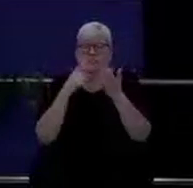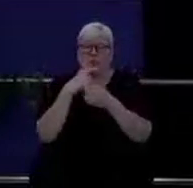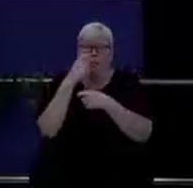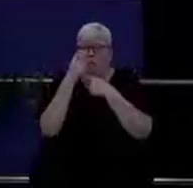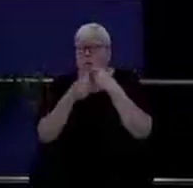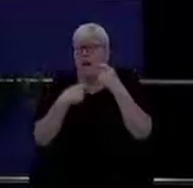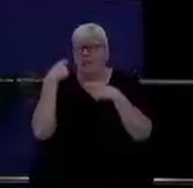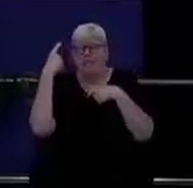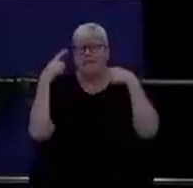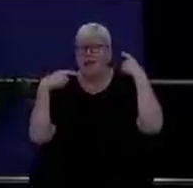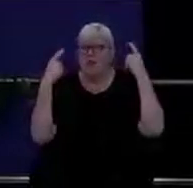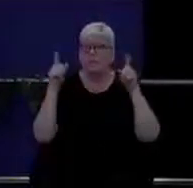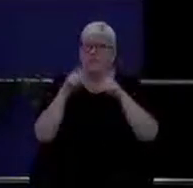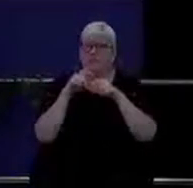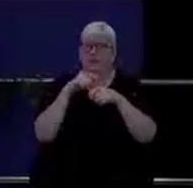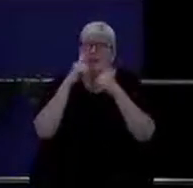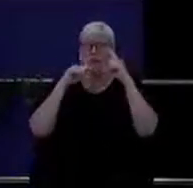when it greets a friend.